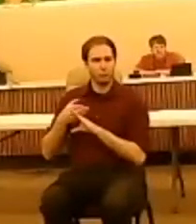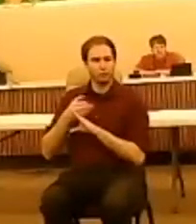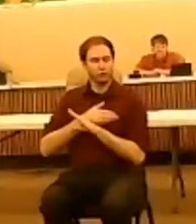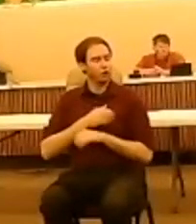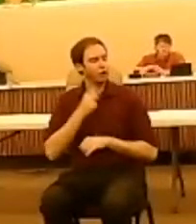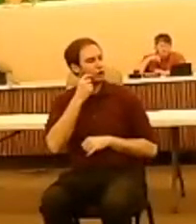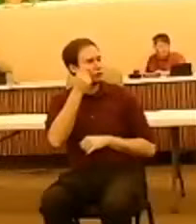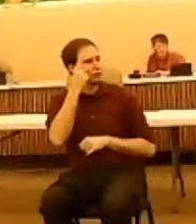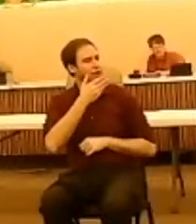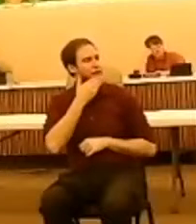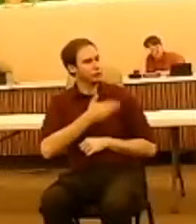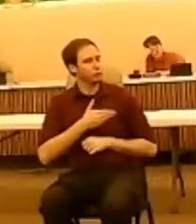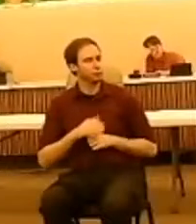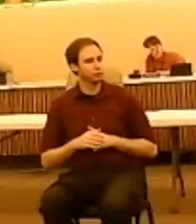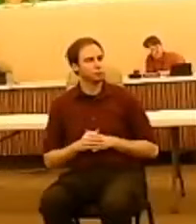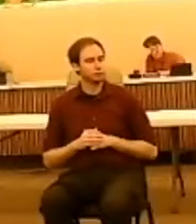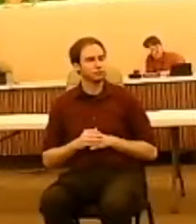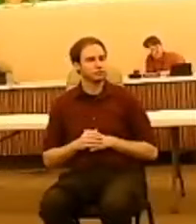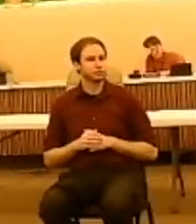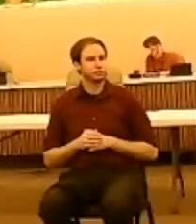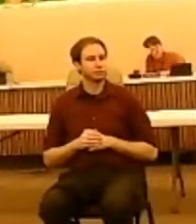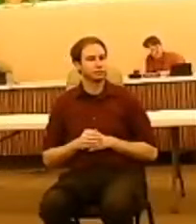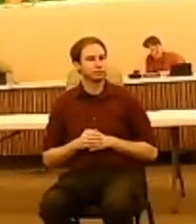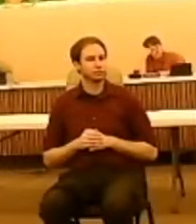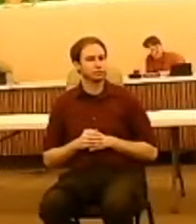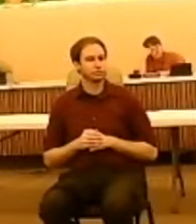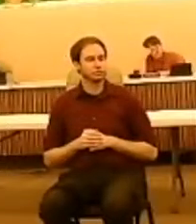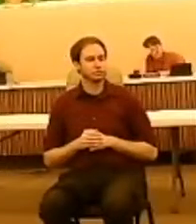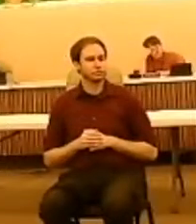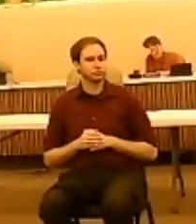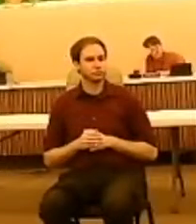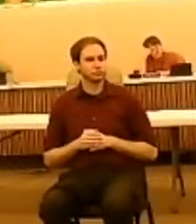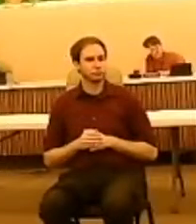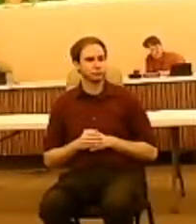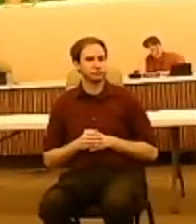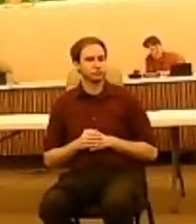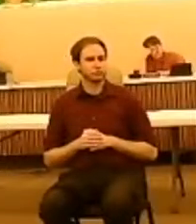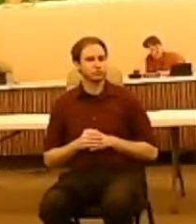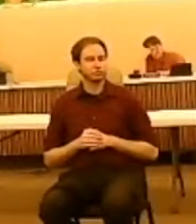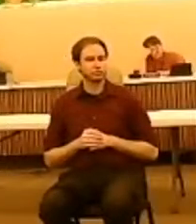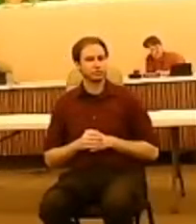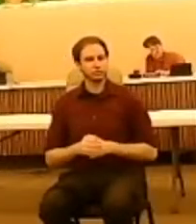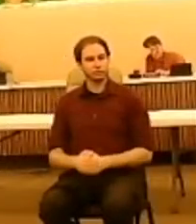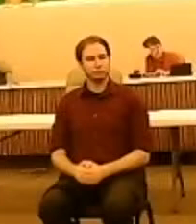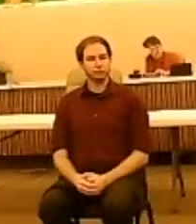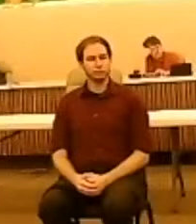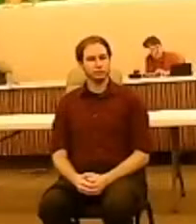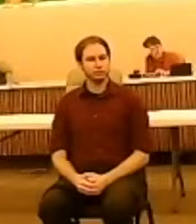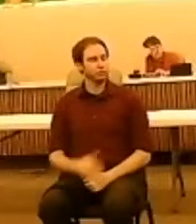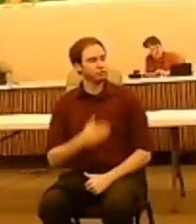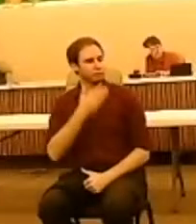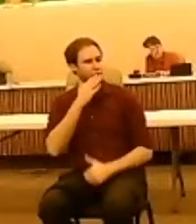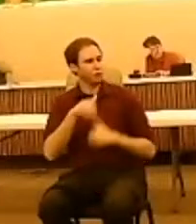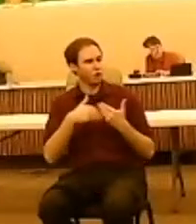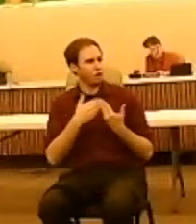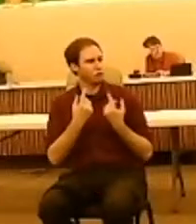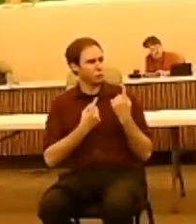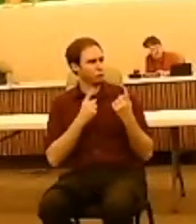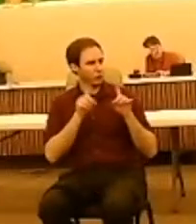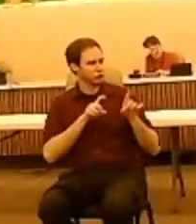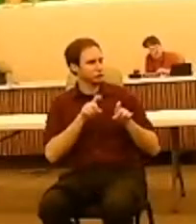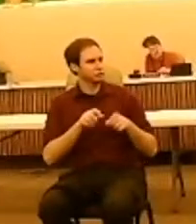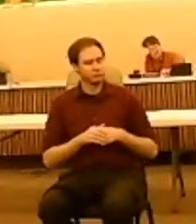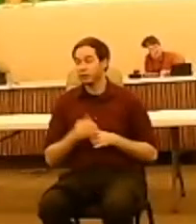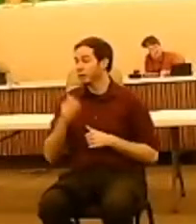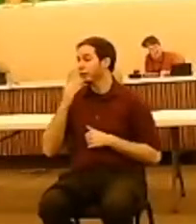Oh, we're doing more now. Thank you. That was all we had. Great, thank